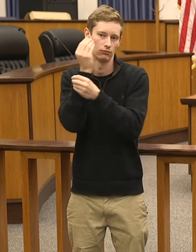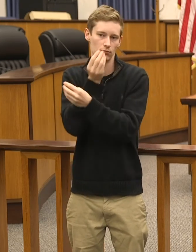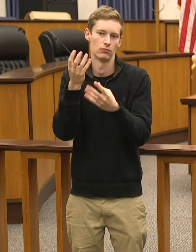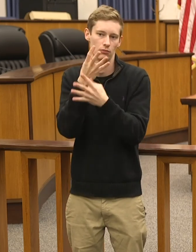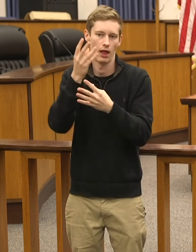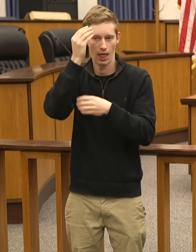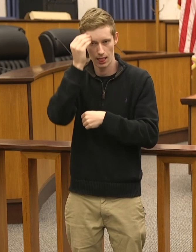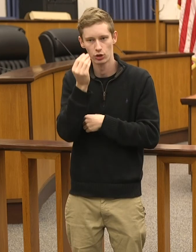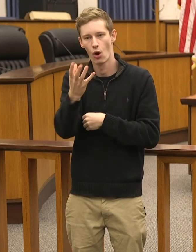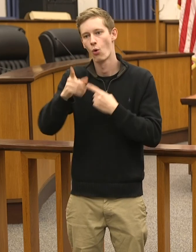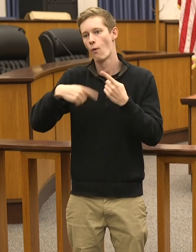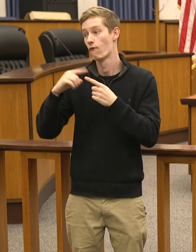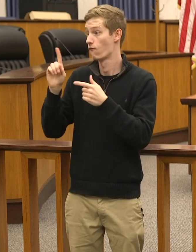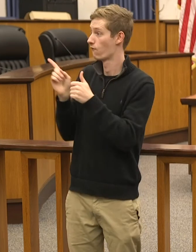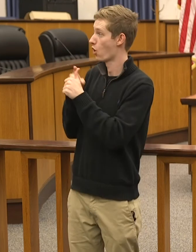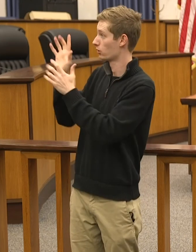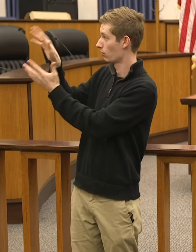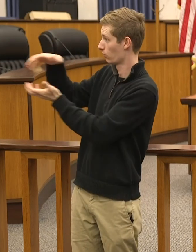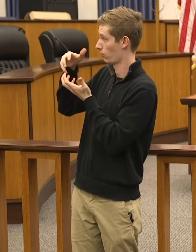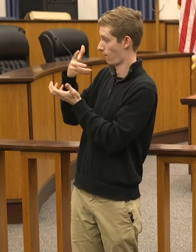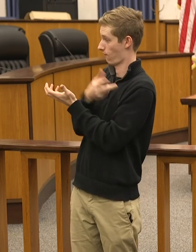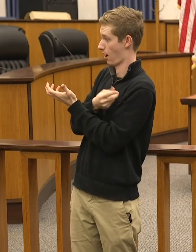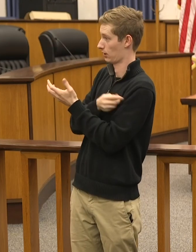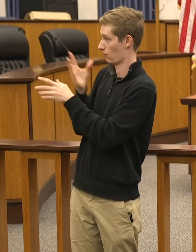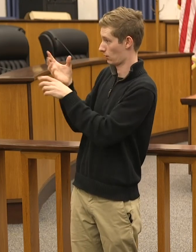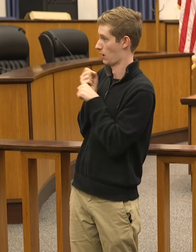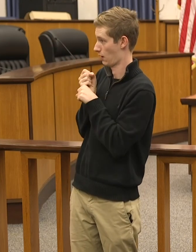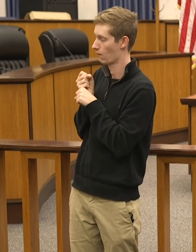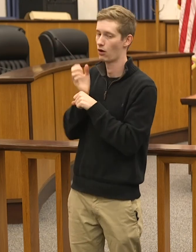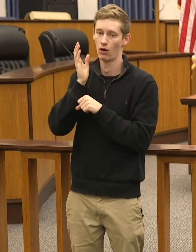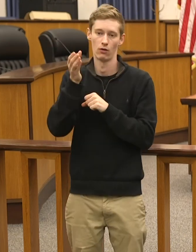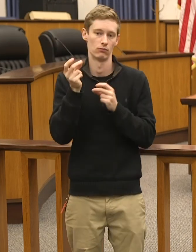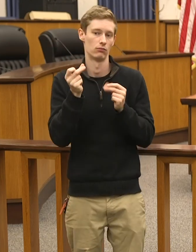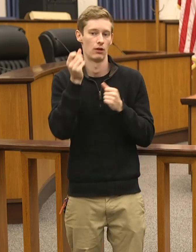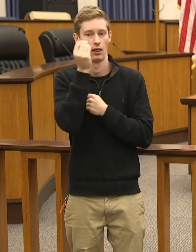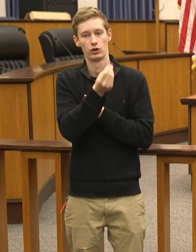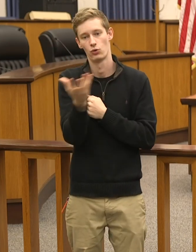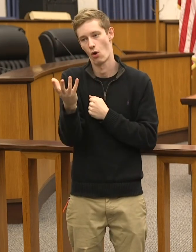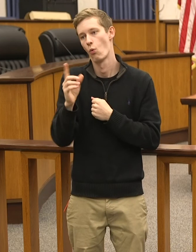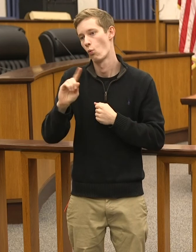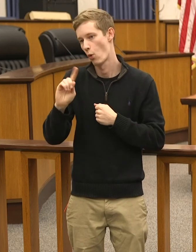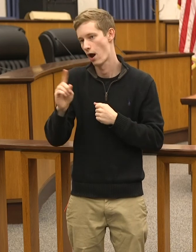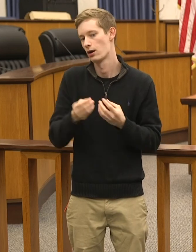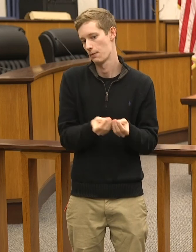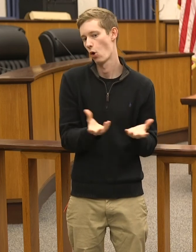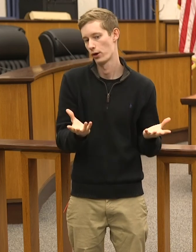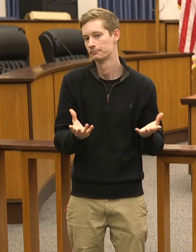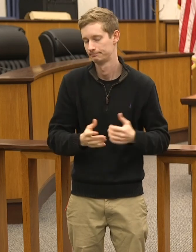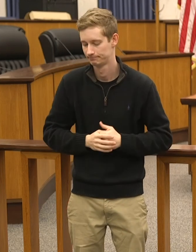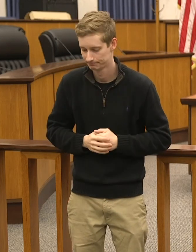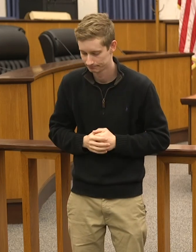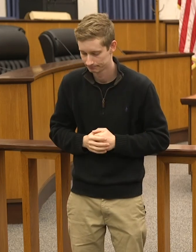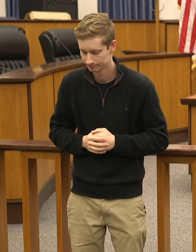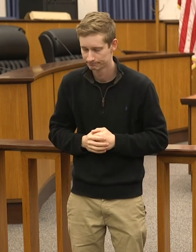batch of vaccine comes here to Richmond and where we're deploying that. I've been hearing a